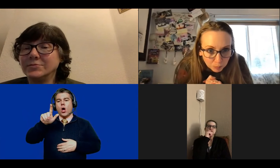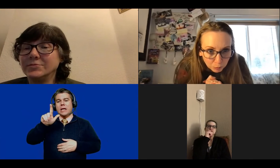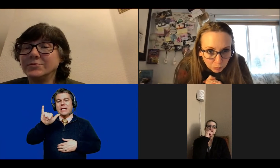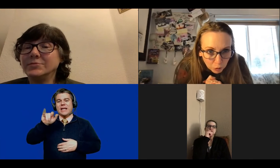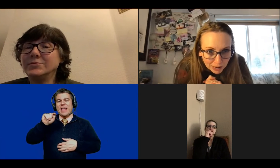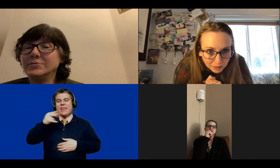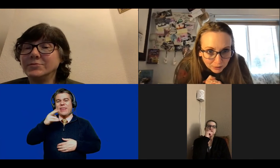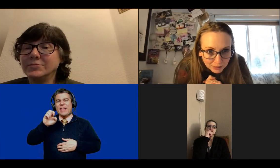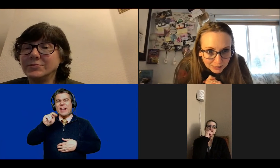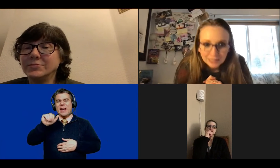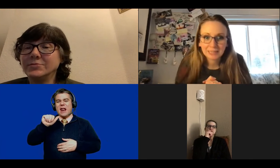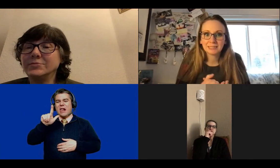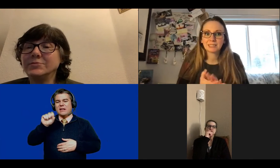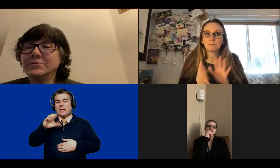and